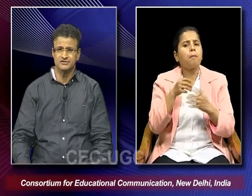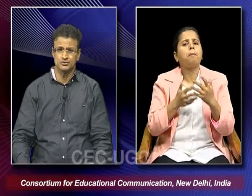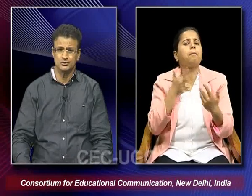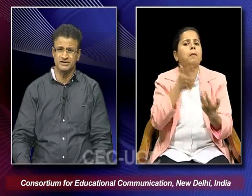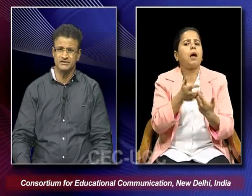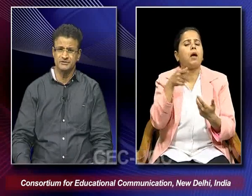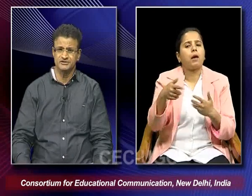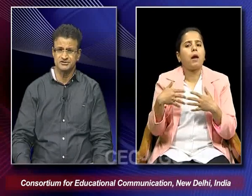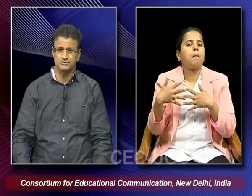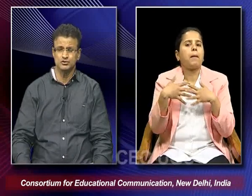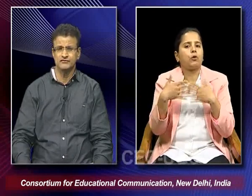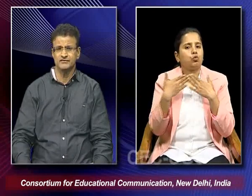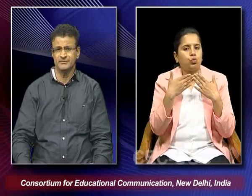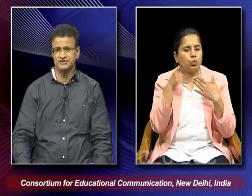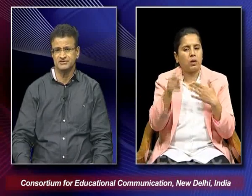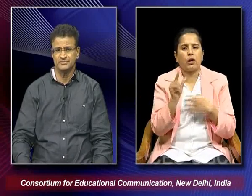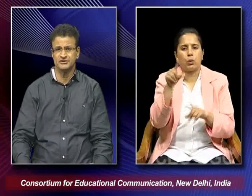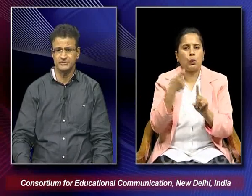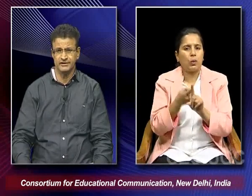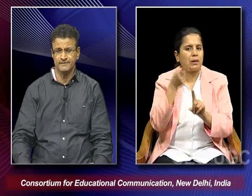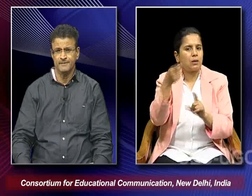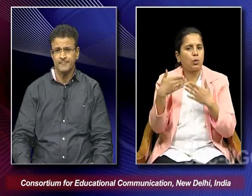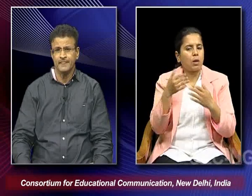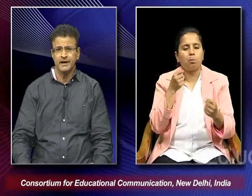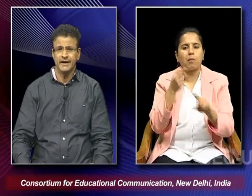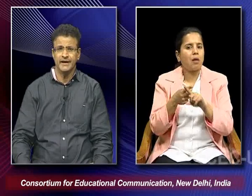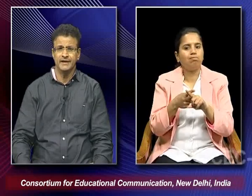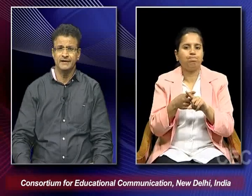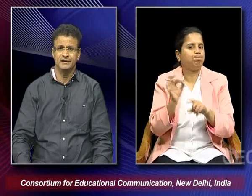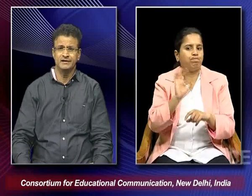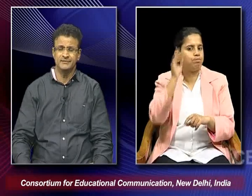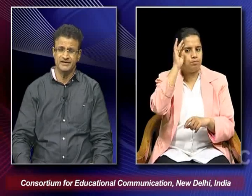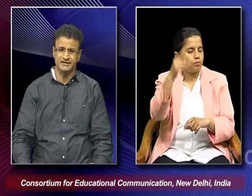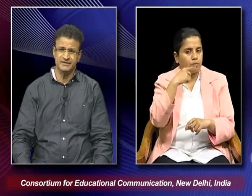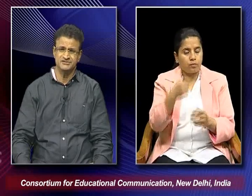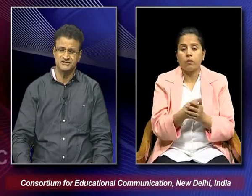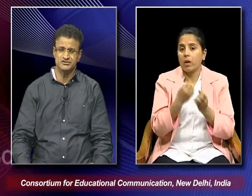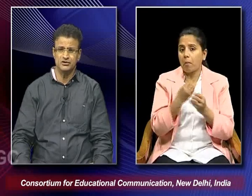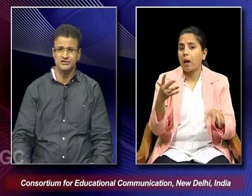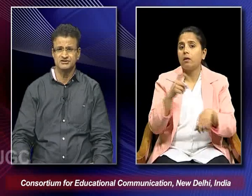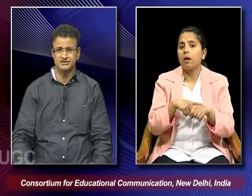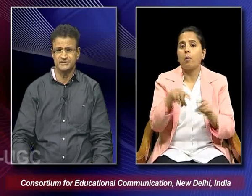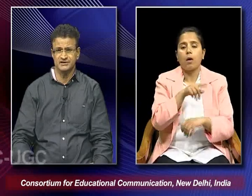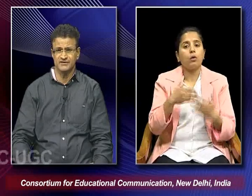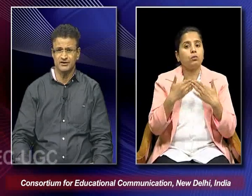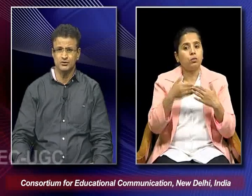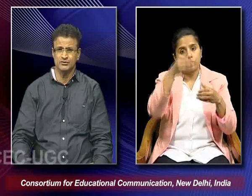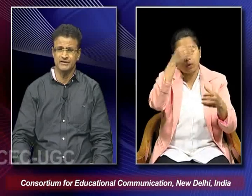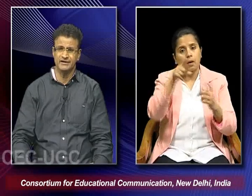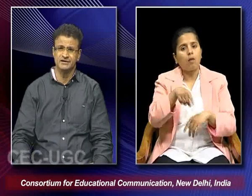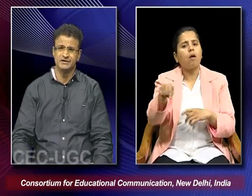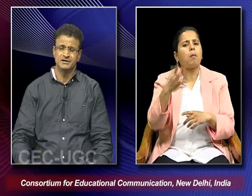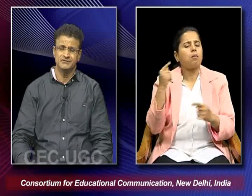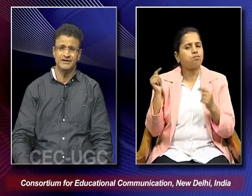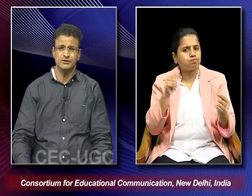American school than the British school of the feminist film theory. And many times the scholars they have argued